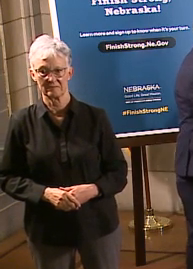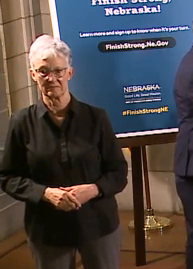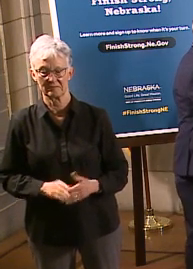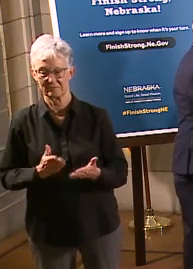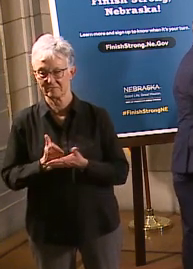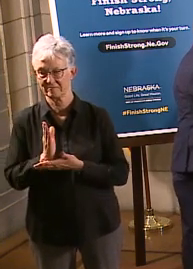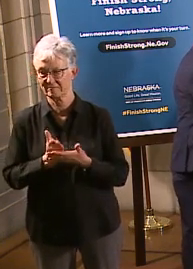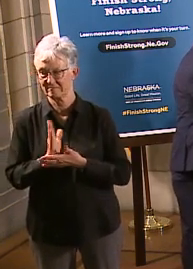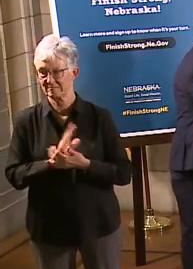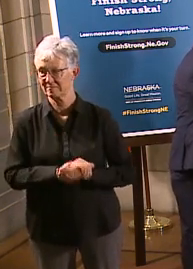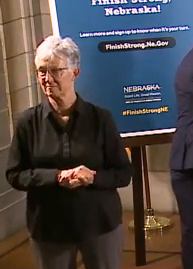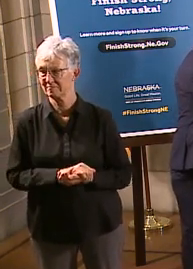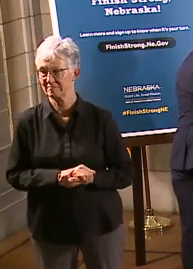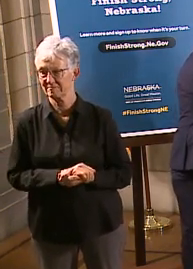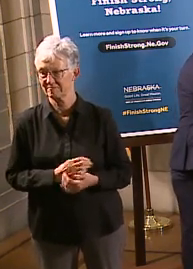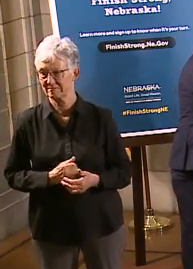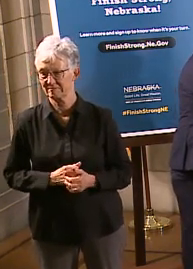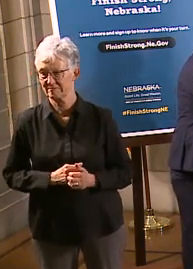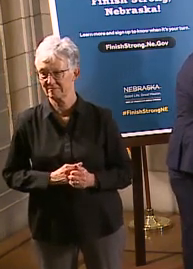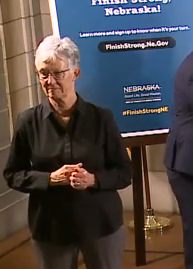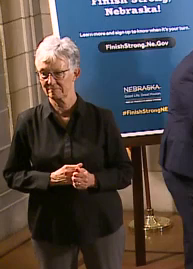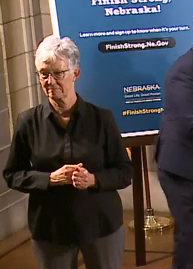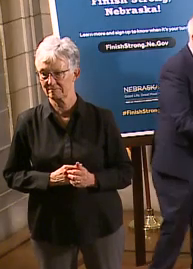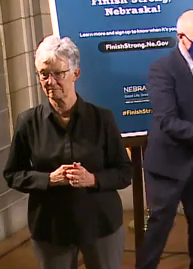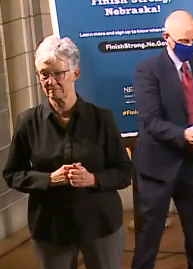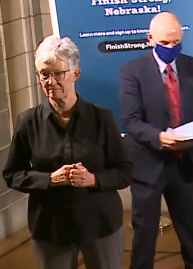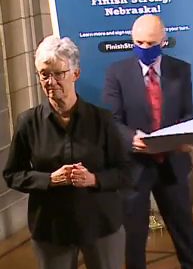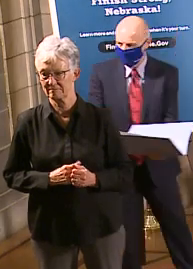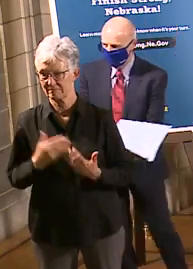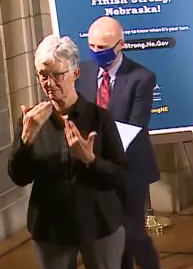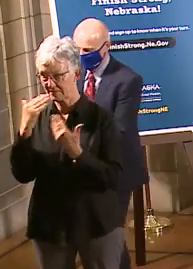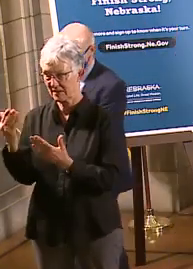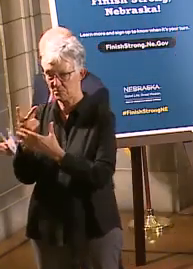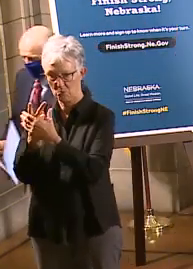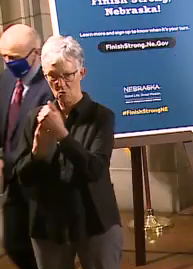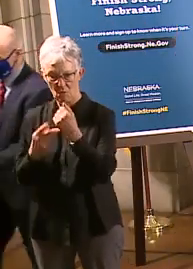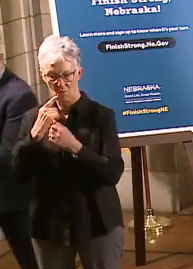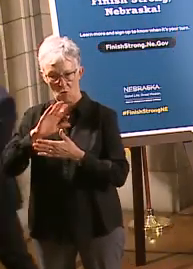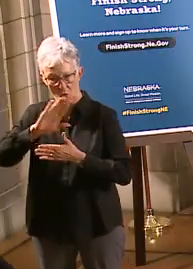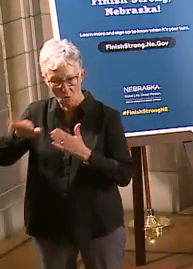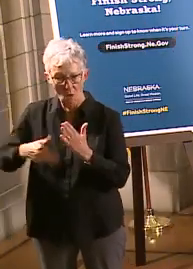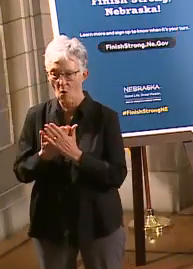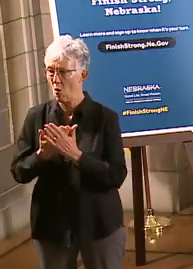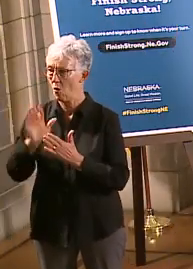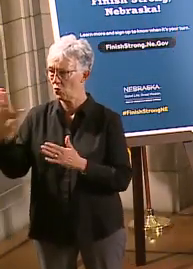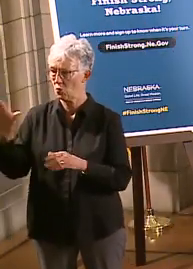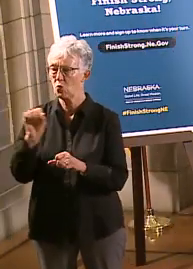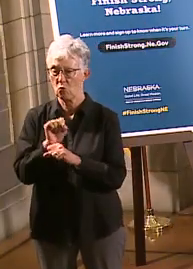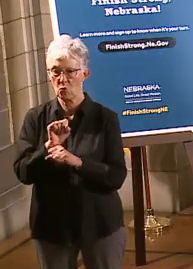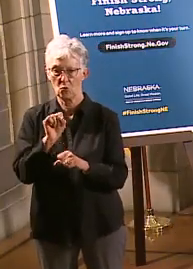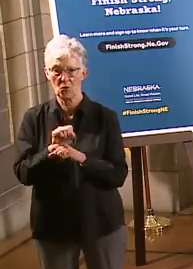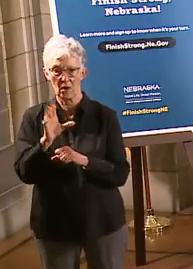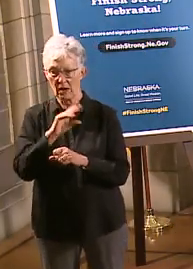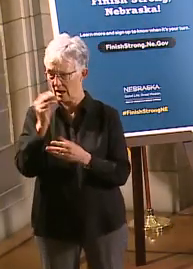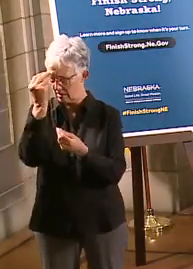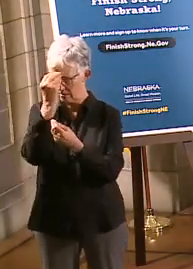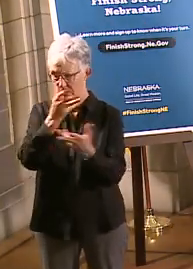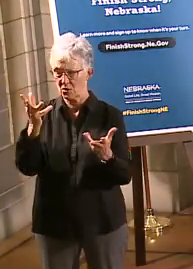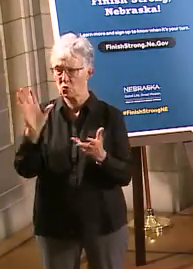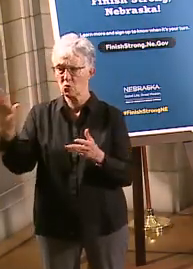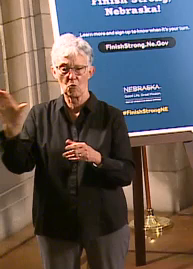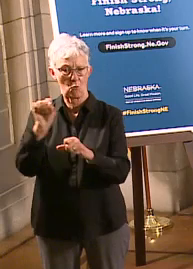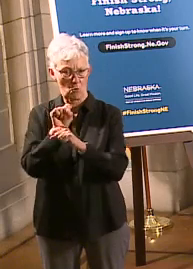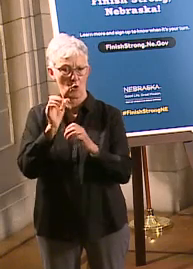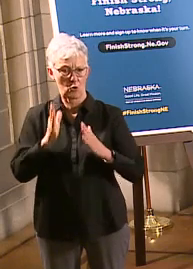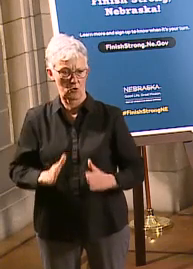All right, I give that to you as well. Great. Thanks, both of you, for all your work. And please pass on to your teammates how much we appreciate all the work they're doing